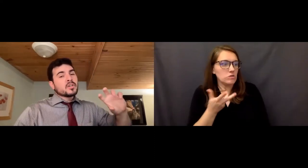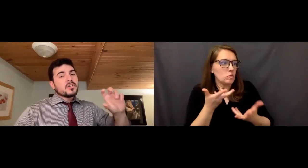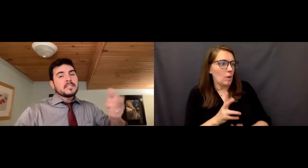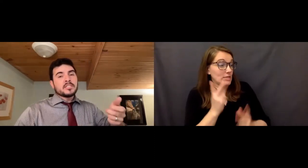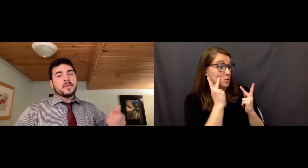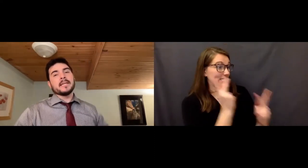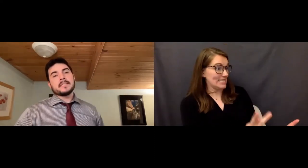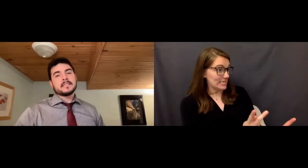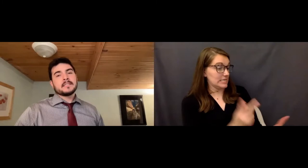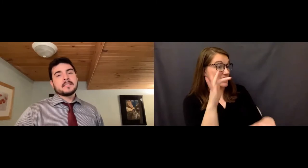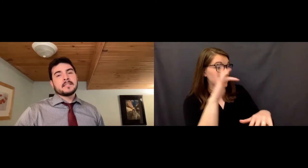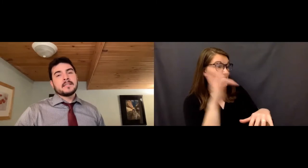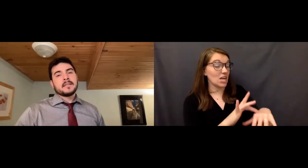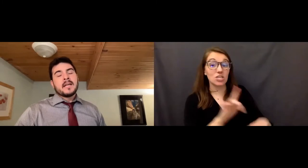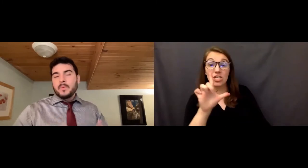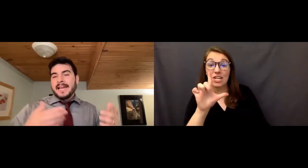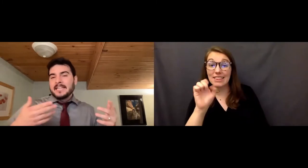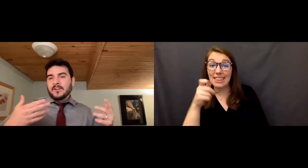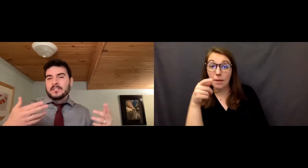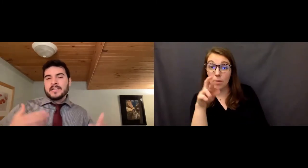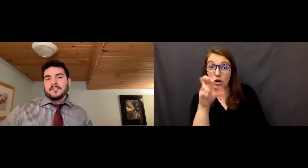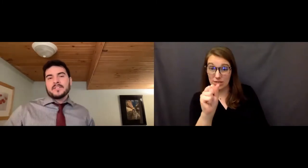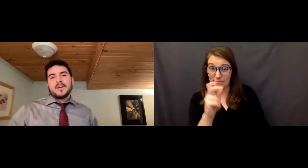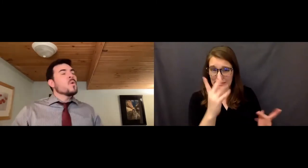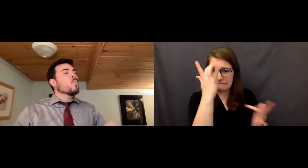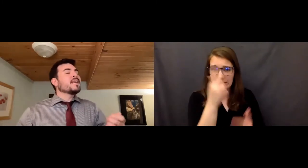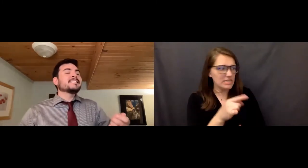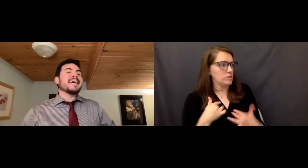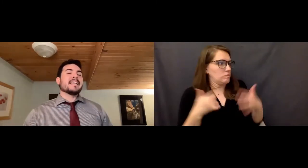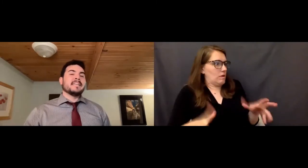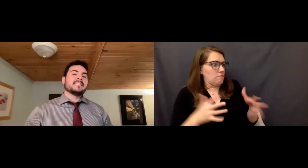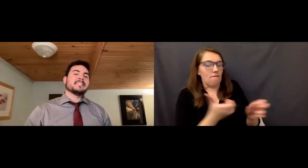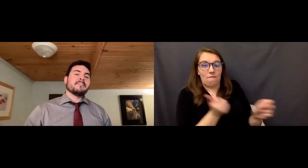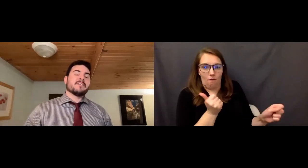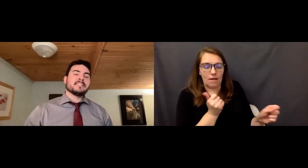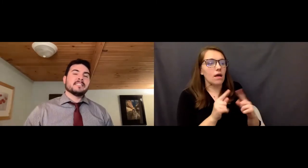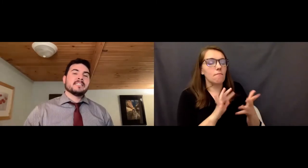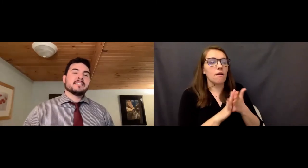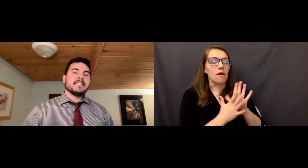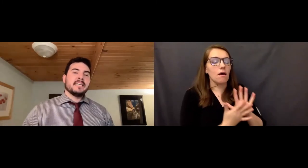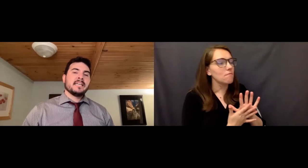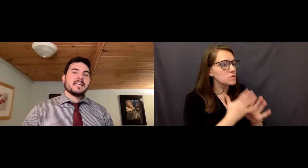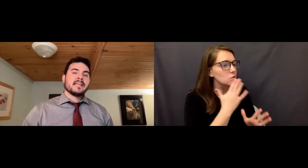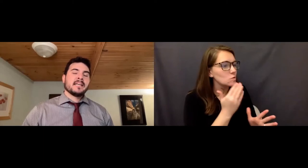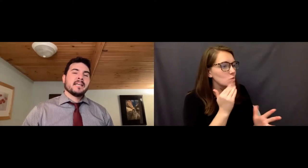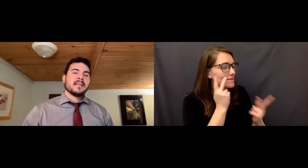was turned into sweetness. And we can ask ourselves, what exactly did St. Francis